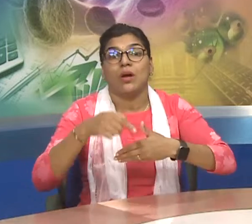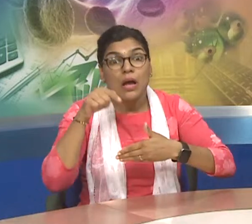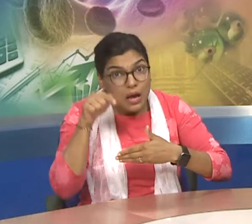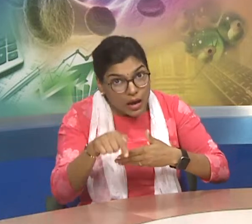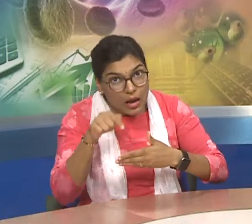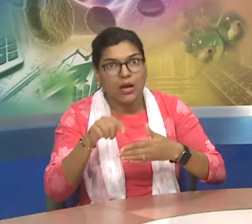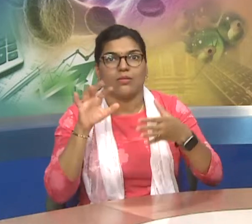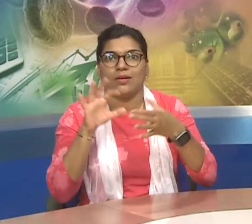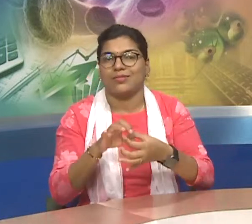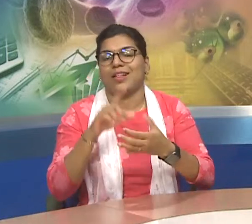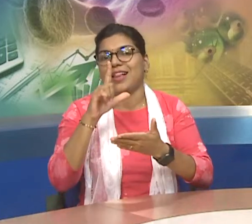technologically speedy.